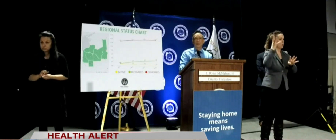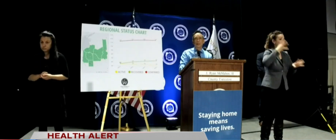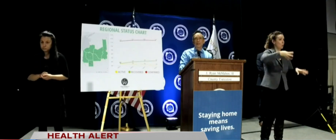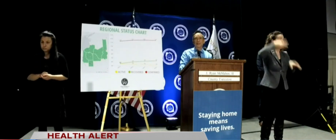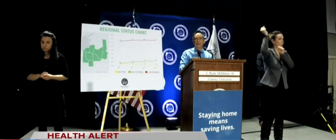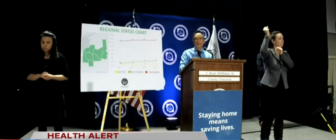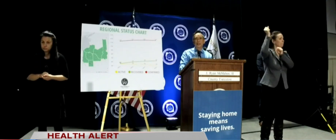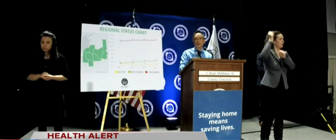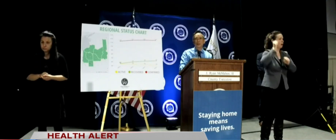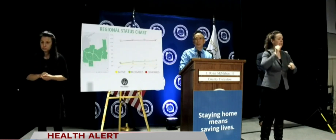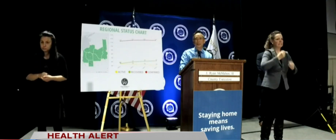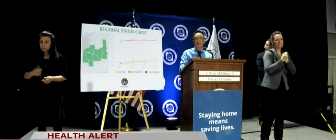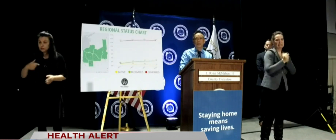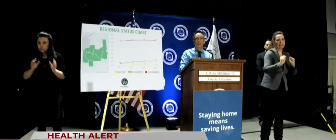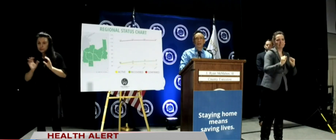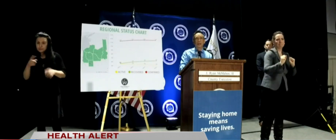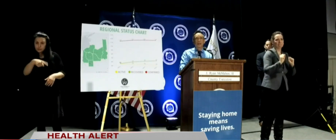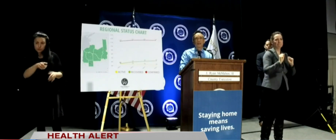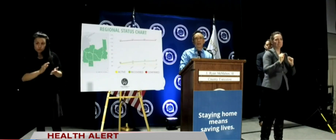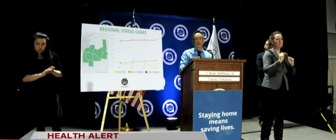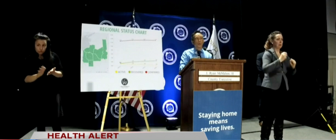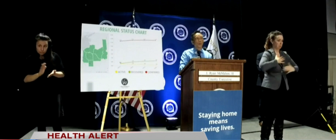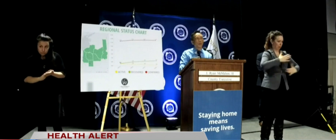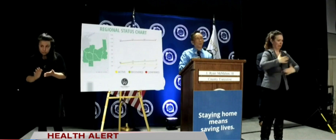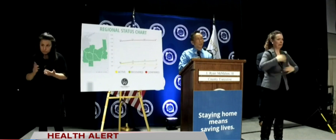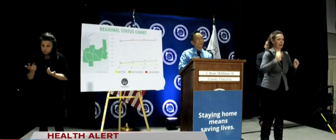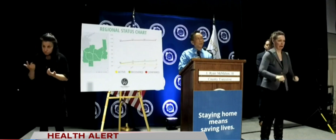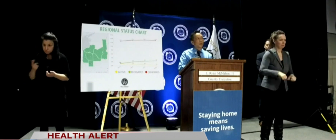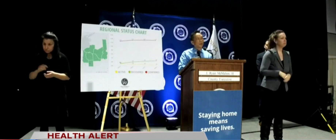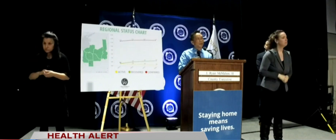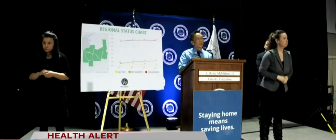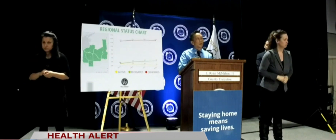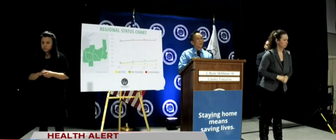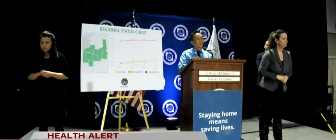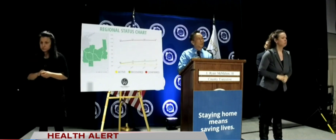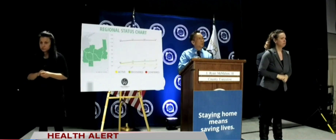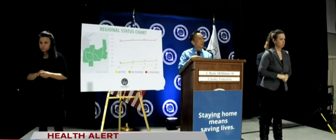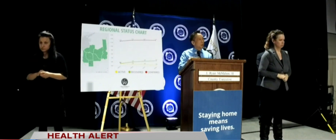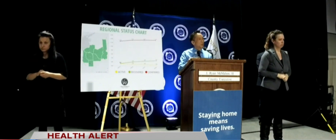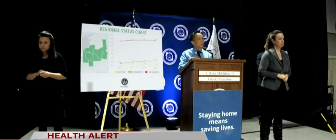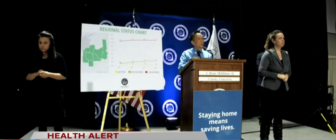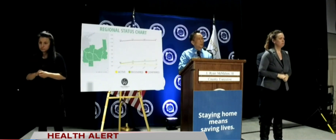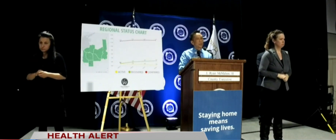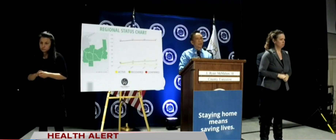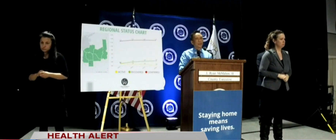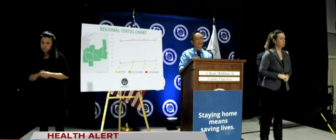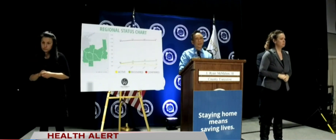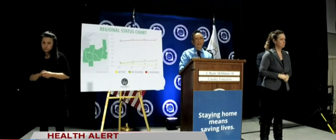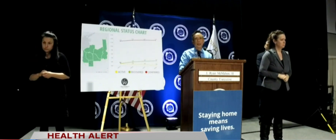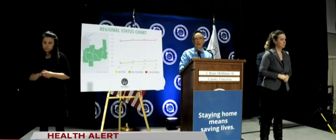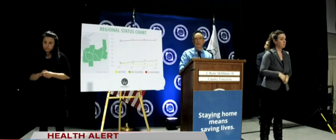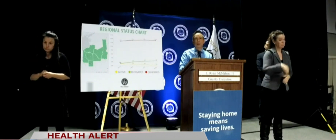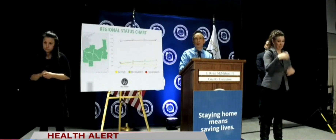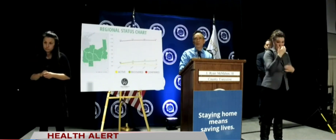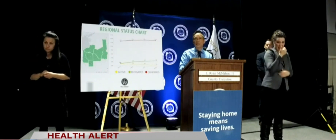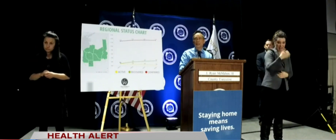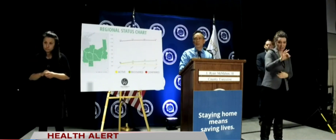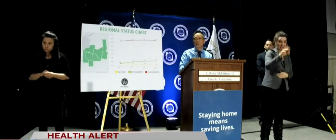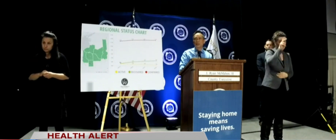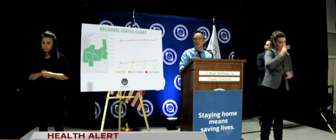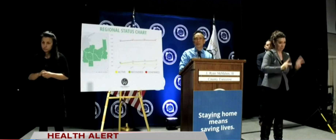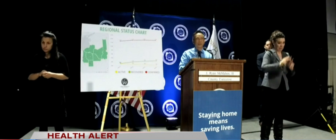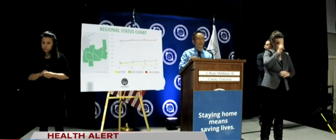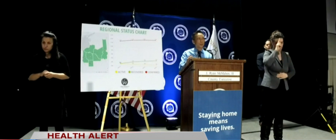has been steadily decreasing. So we believe that from this point onward, we'll be able to continue to take care of our